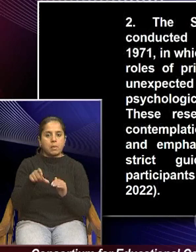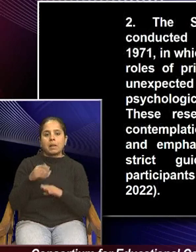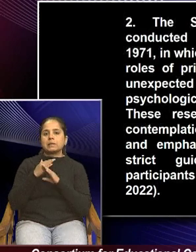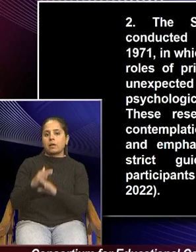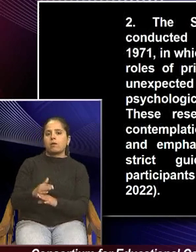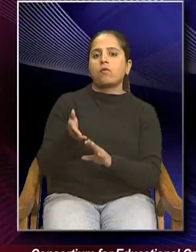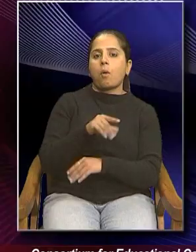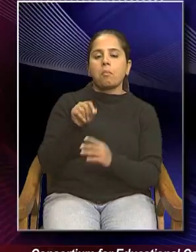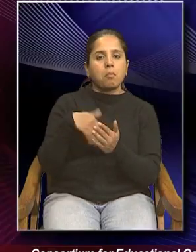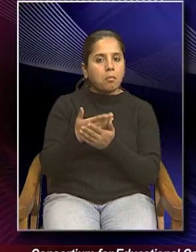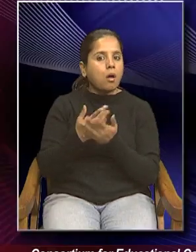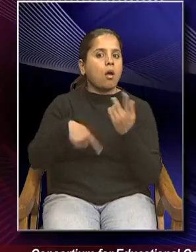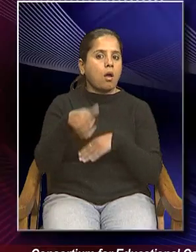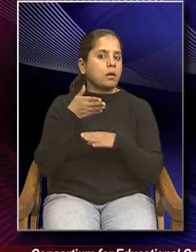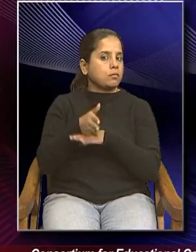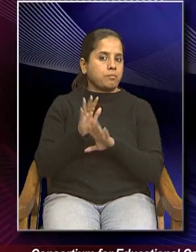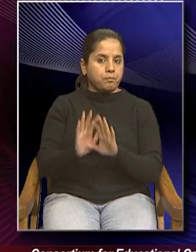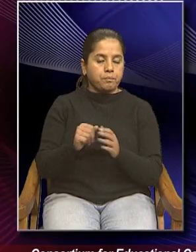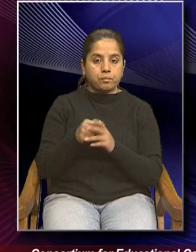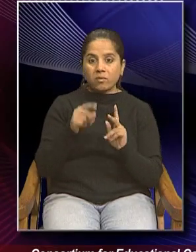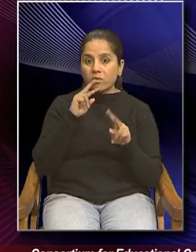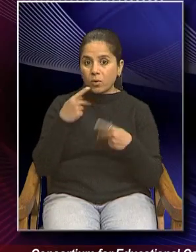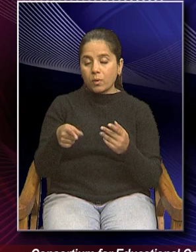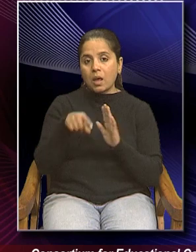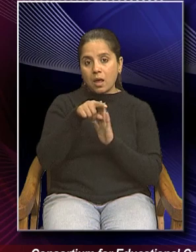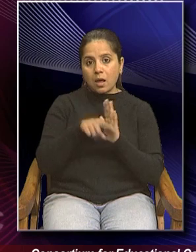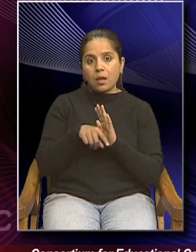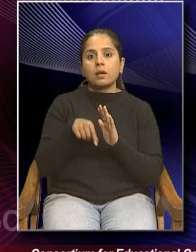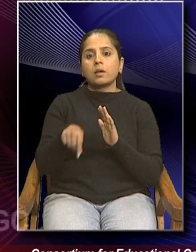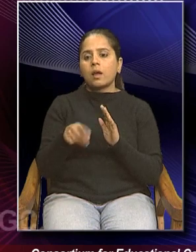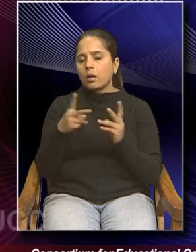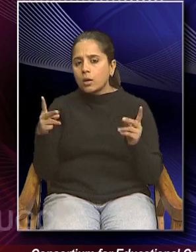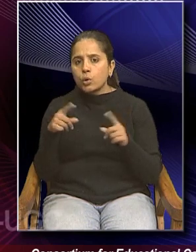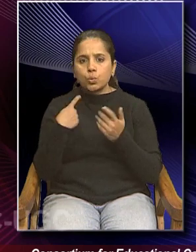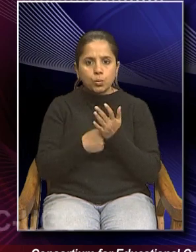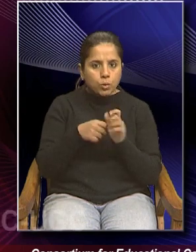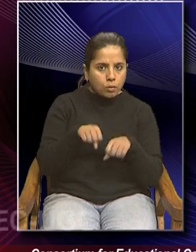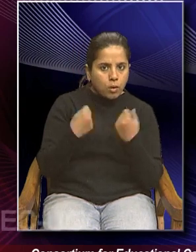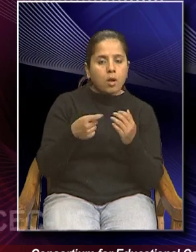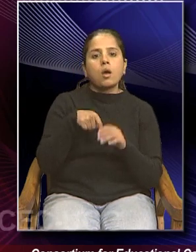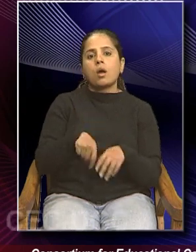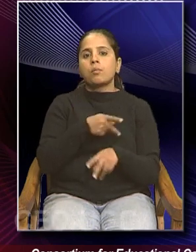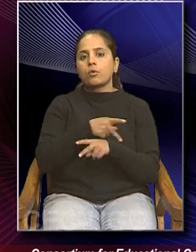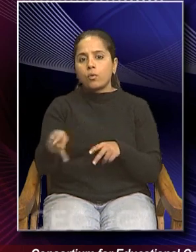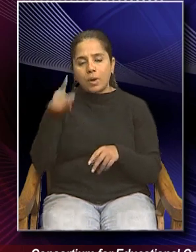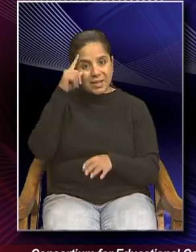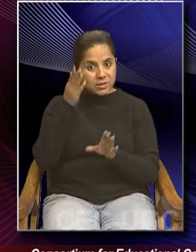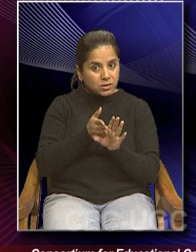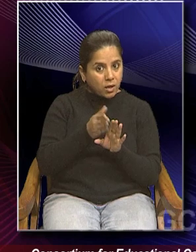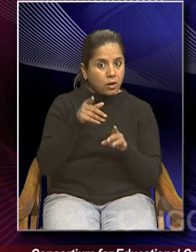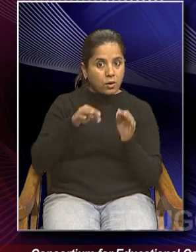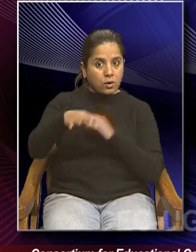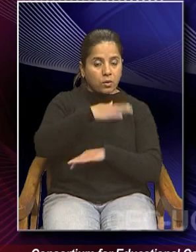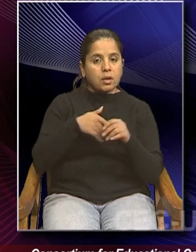harm. In response to these ethical violations, professional organizations in psychology, such